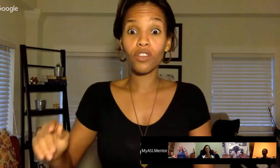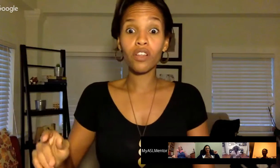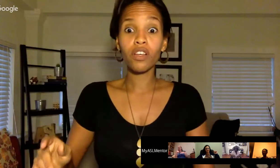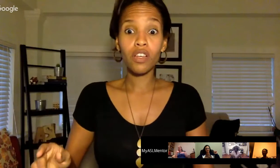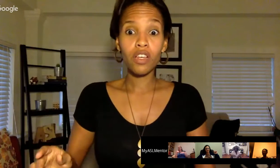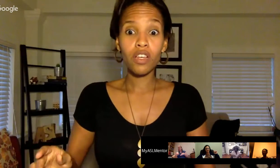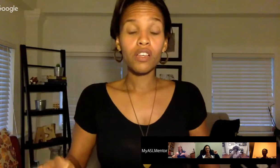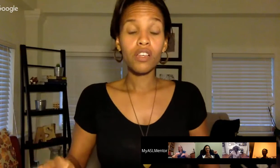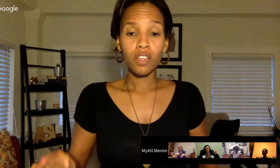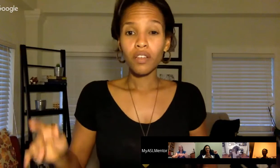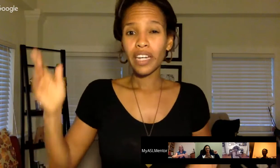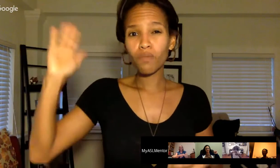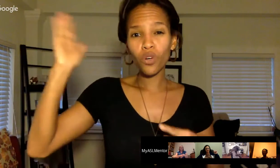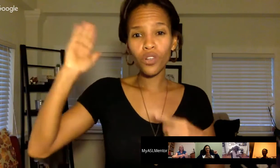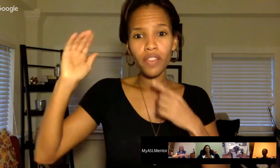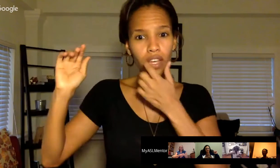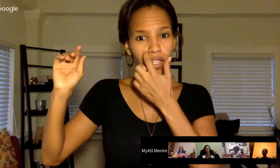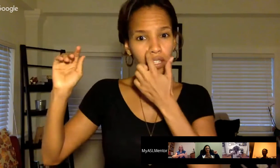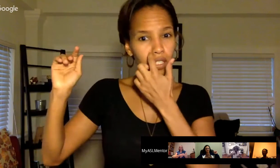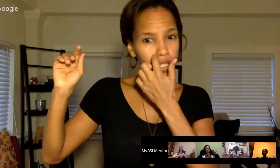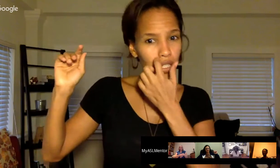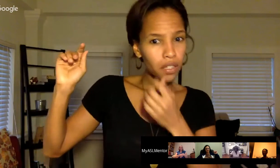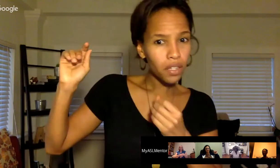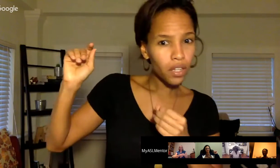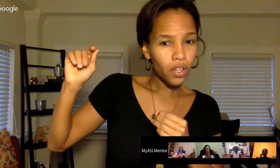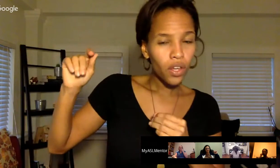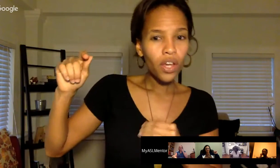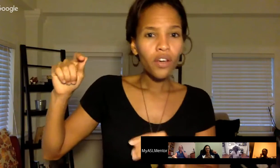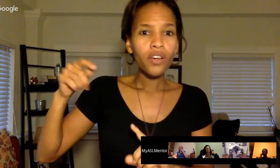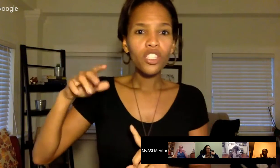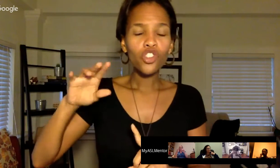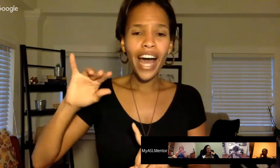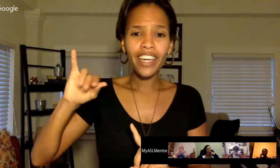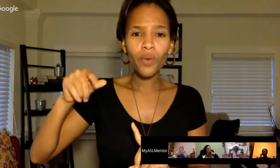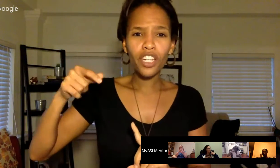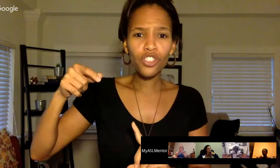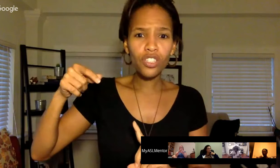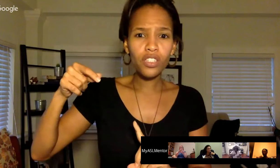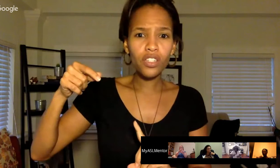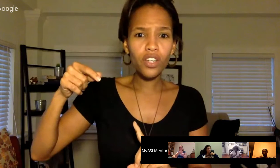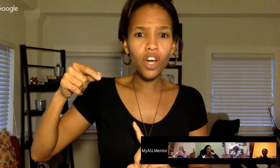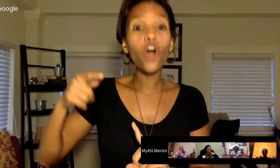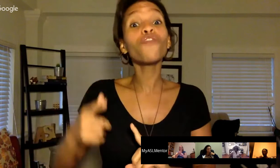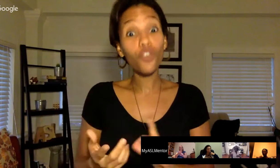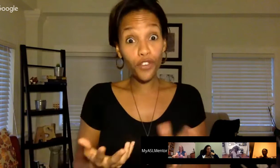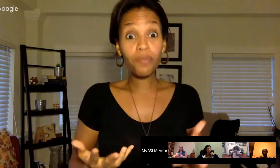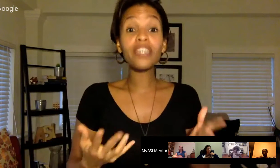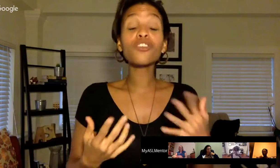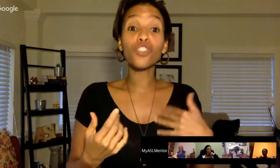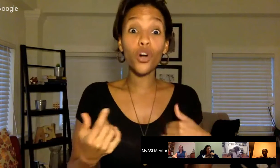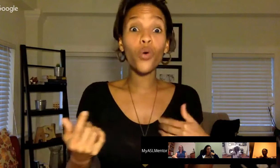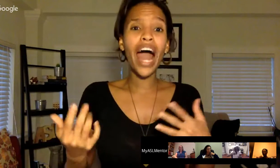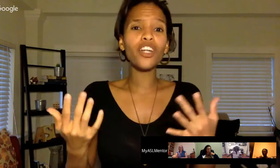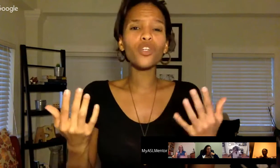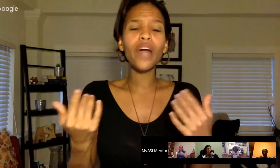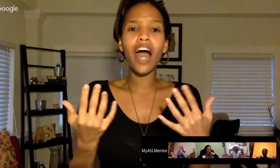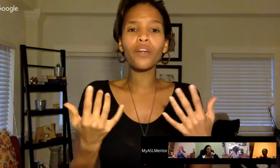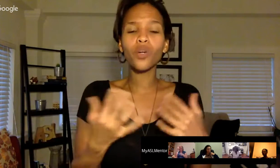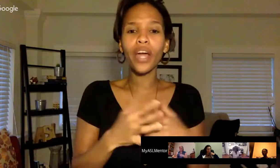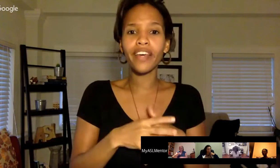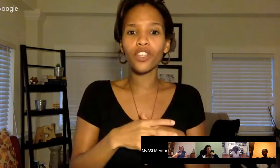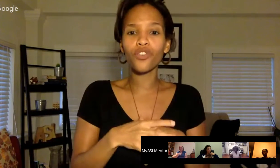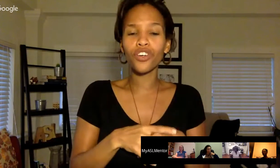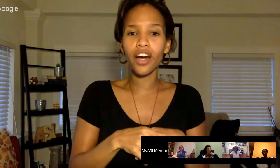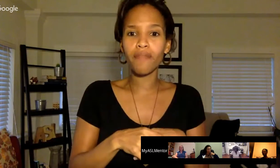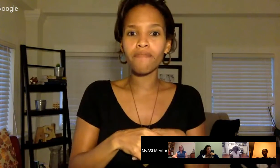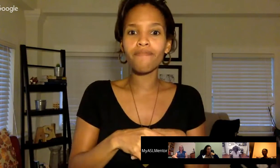people. It's more than this. Jackie, what did you? Oh, vote for me. So how it's a